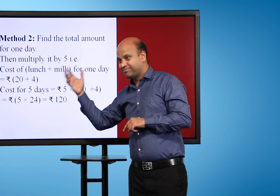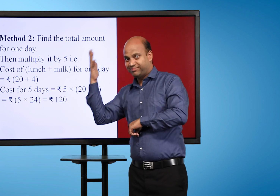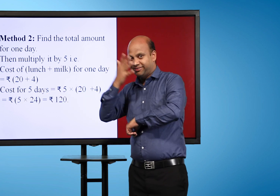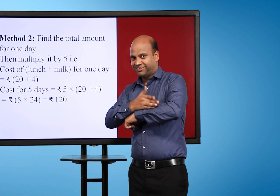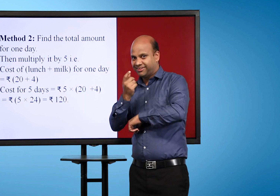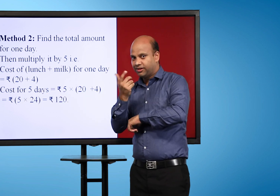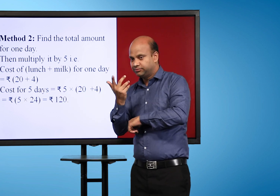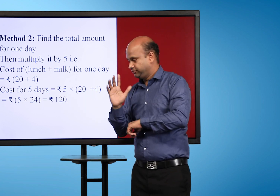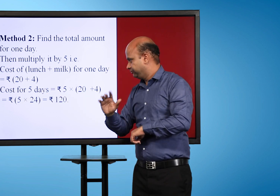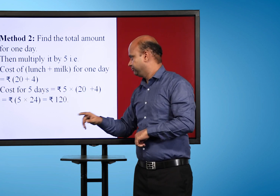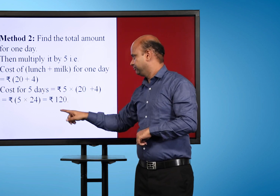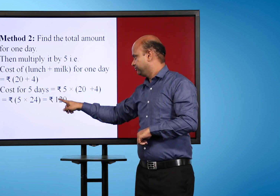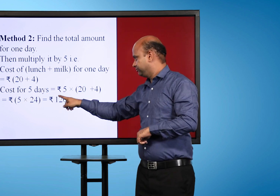for 5 days is equal to